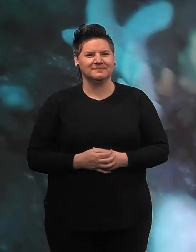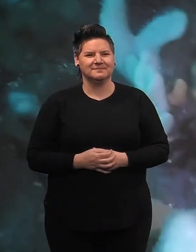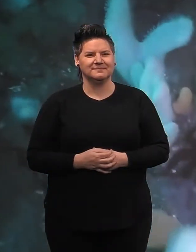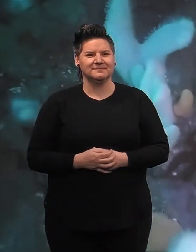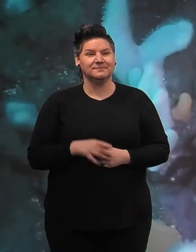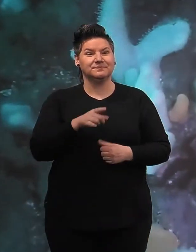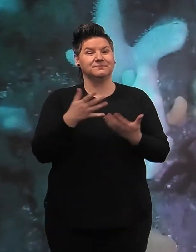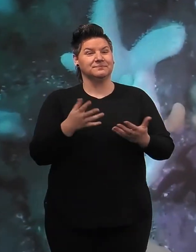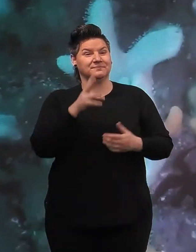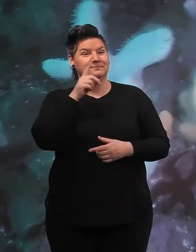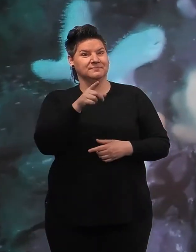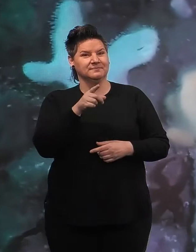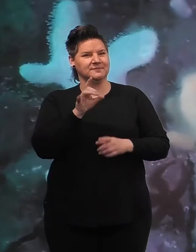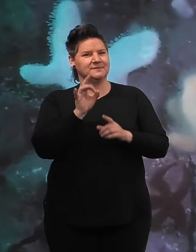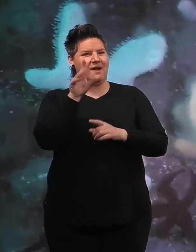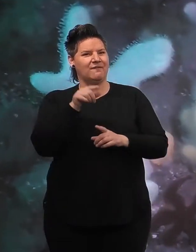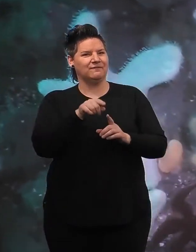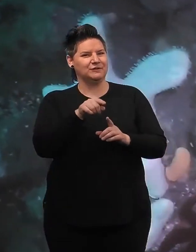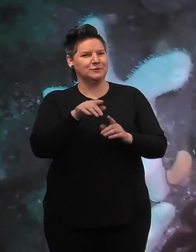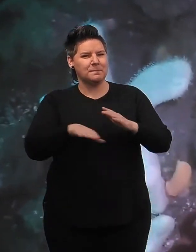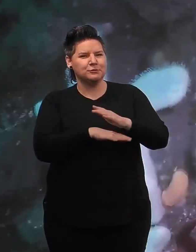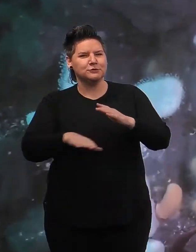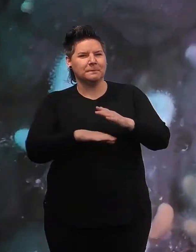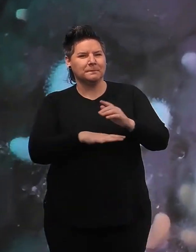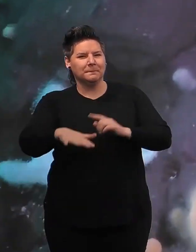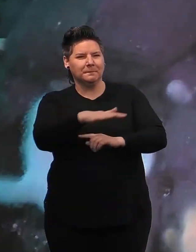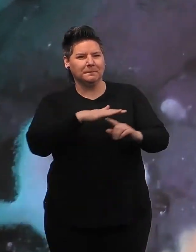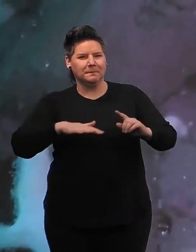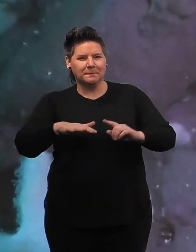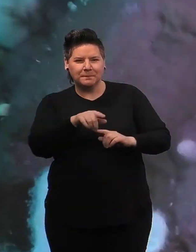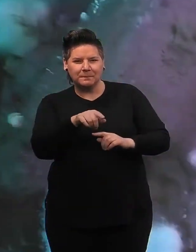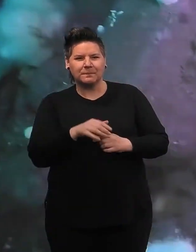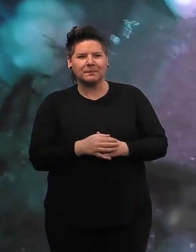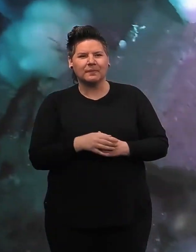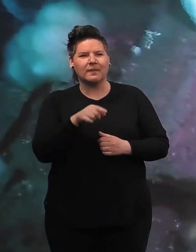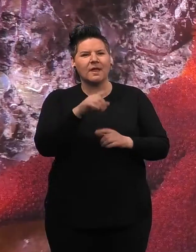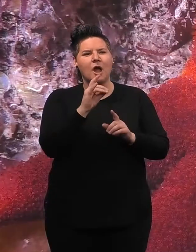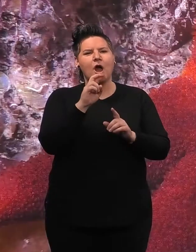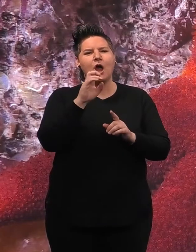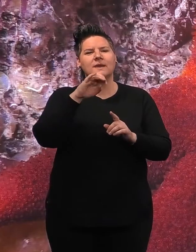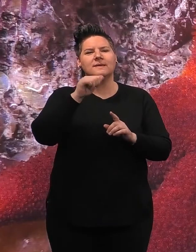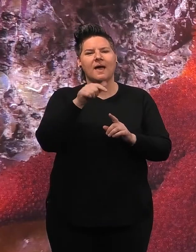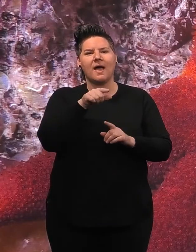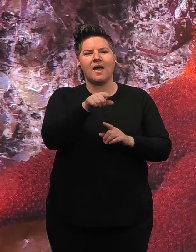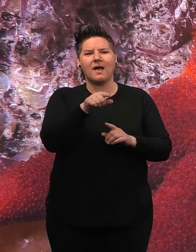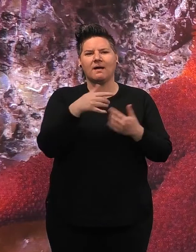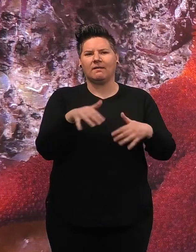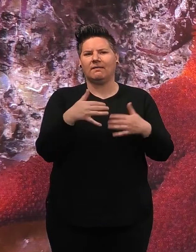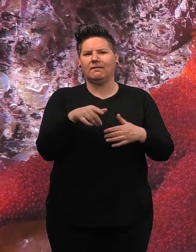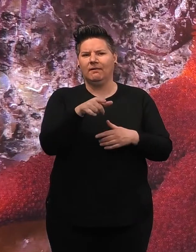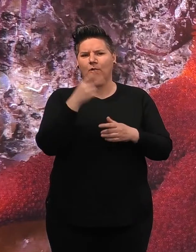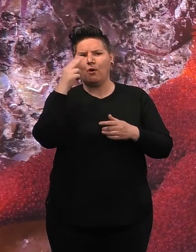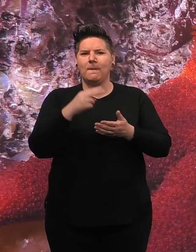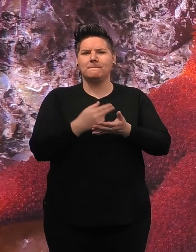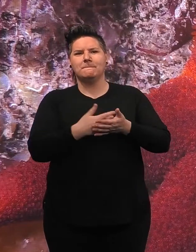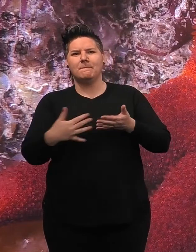So just, you might spot a starfish down the bottom left there. That was a Henrisia, which doesn't have a common name.